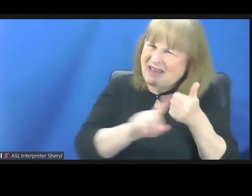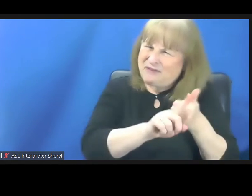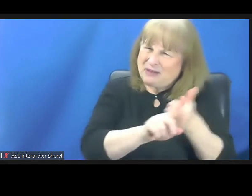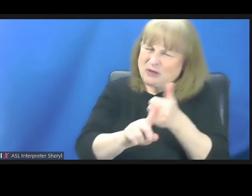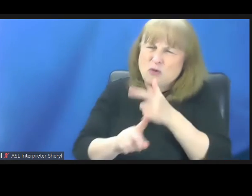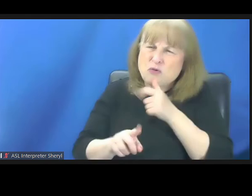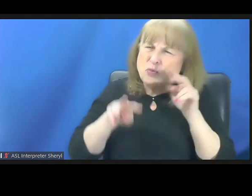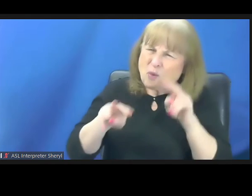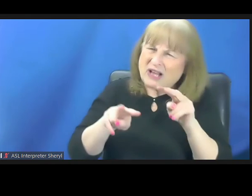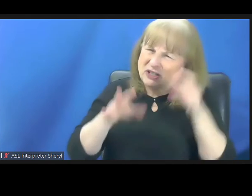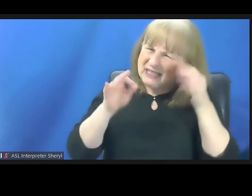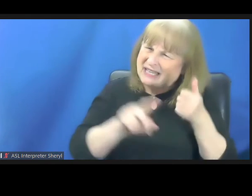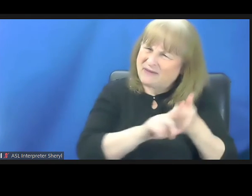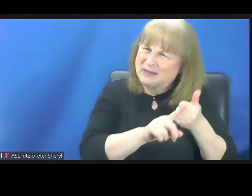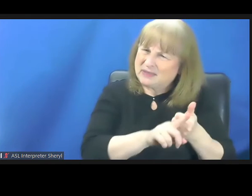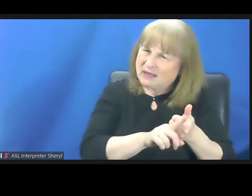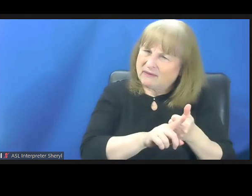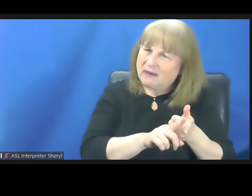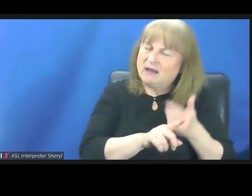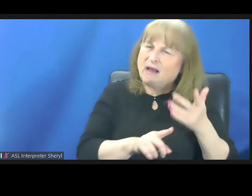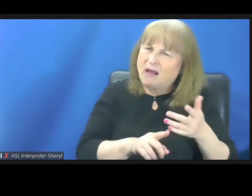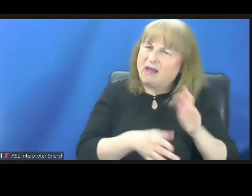herself, wow, this film is still